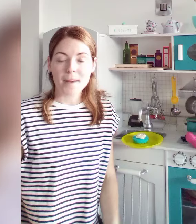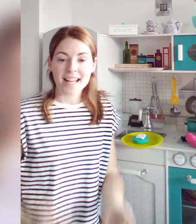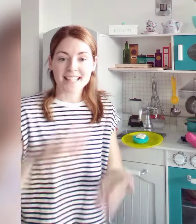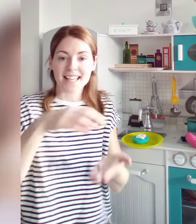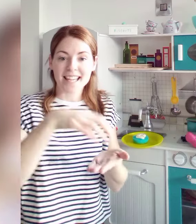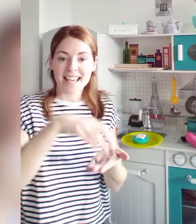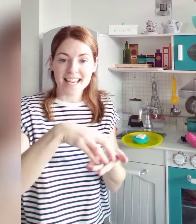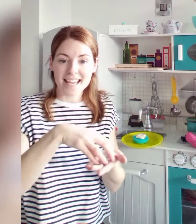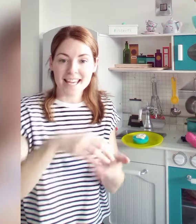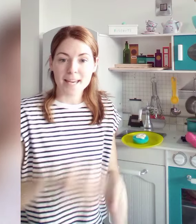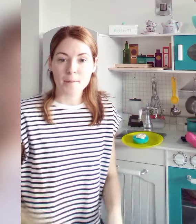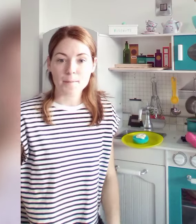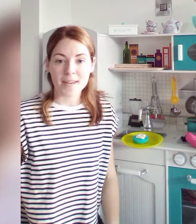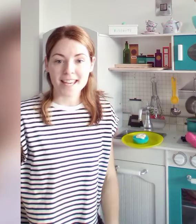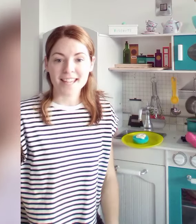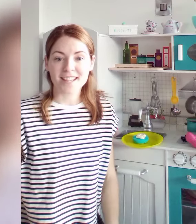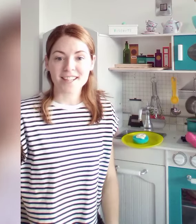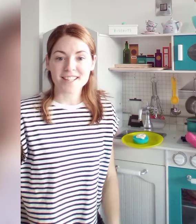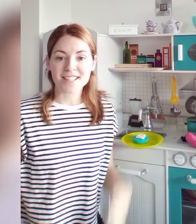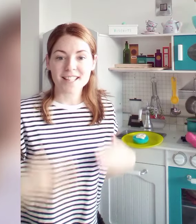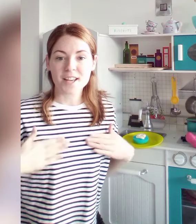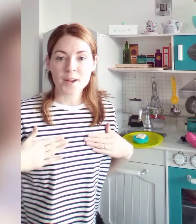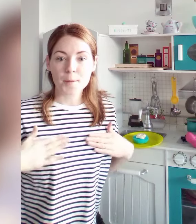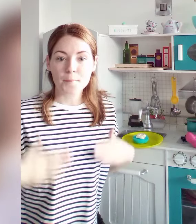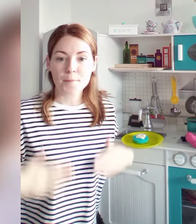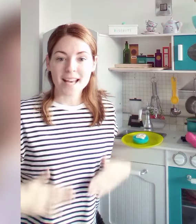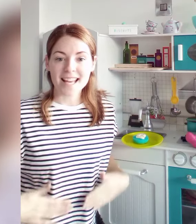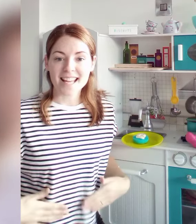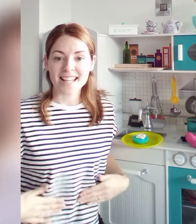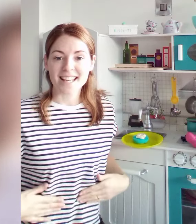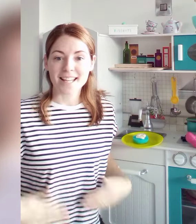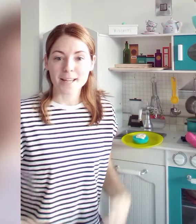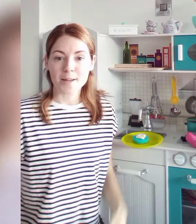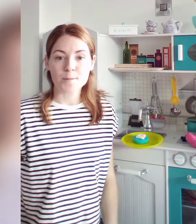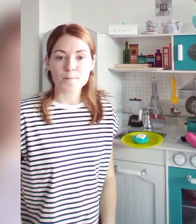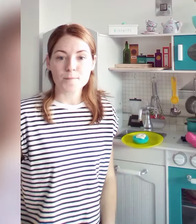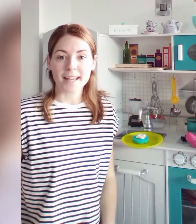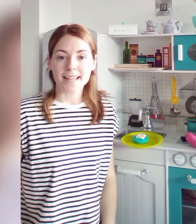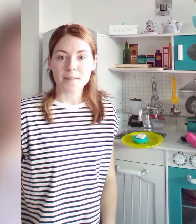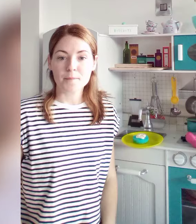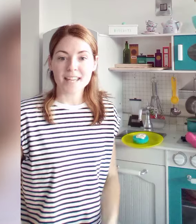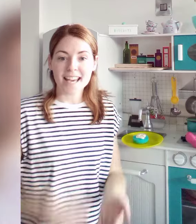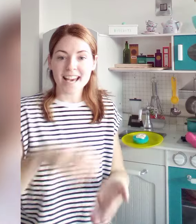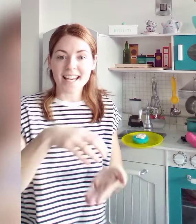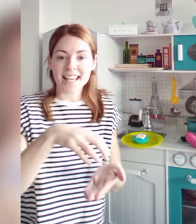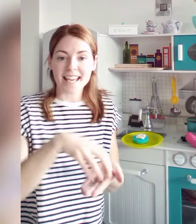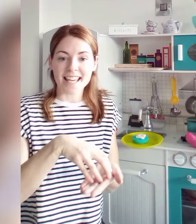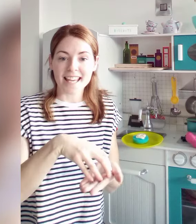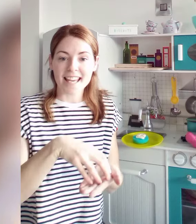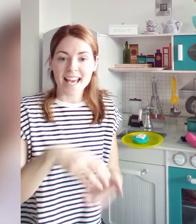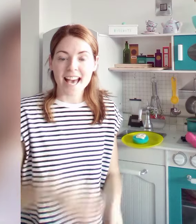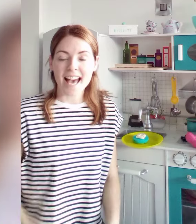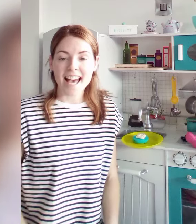Pass a cake, baker's man. Bake me a cake